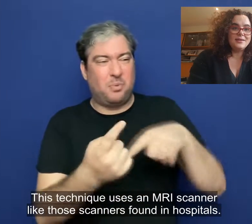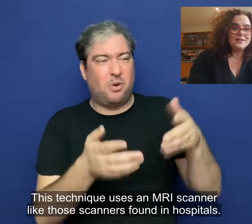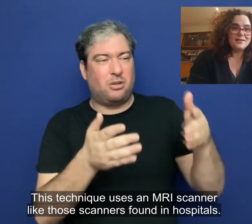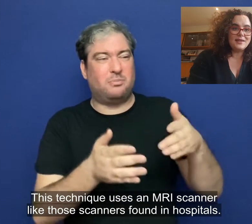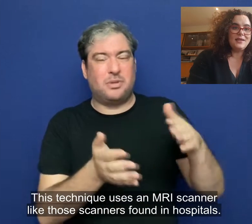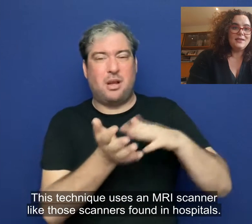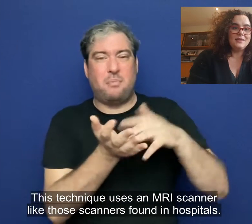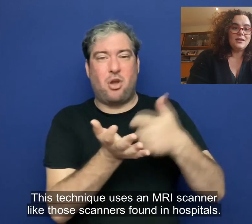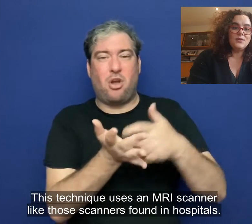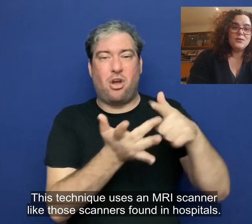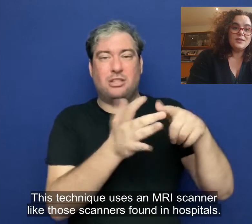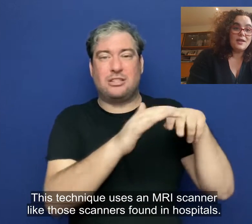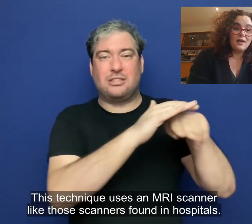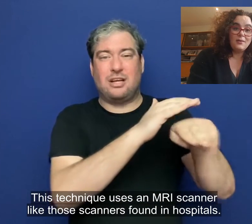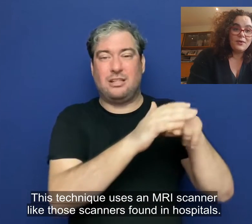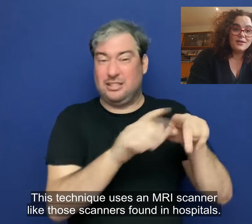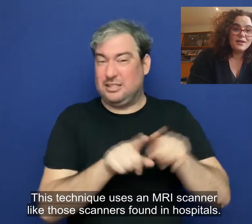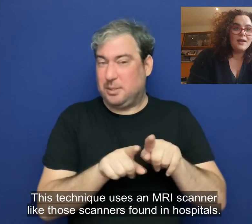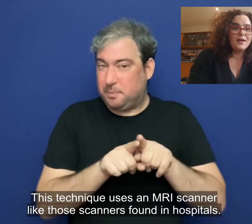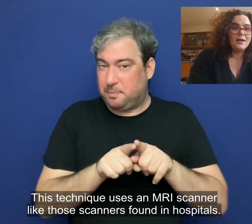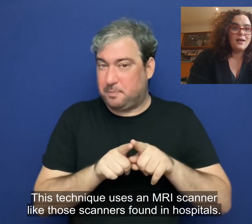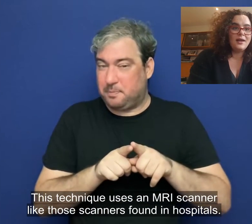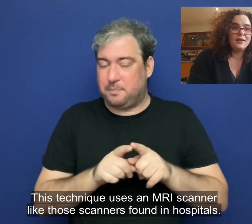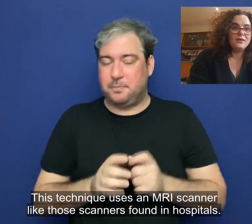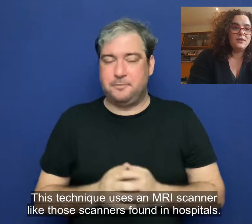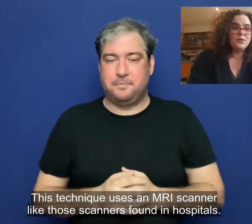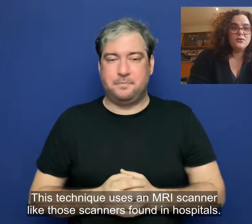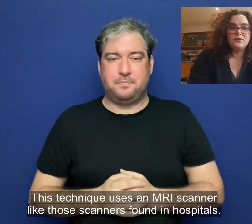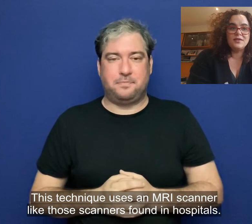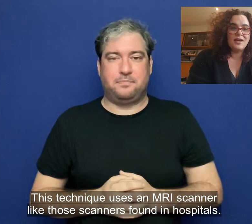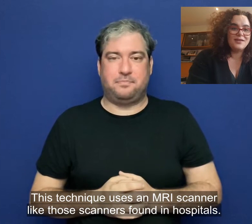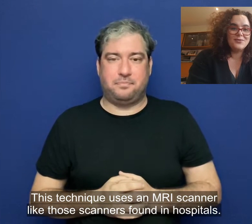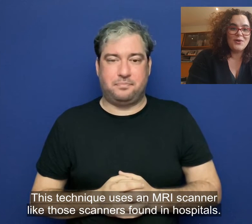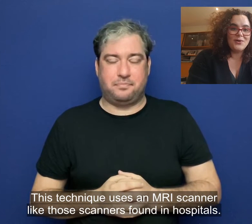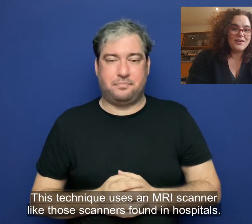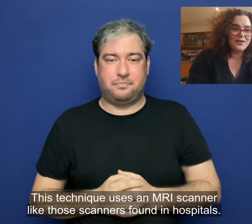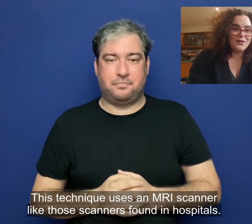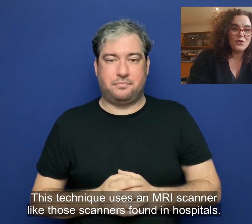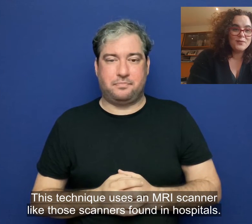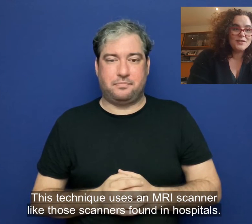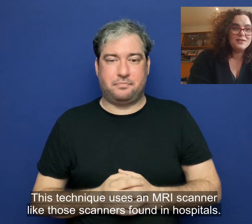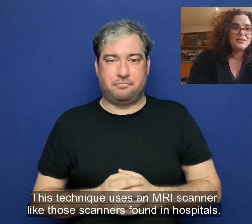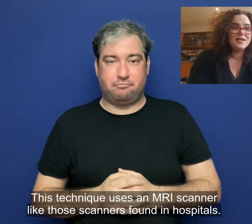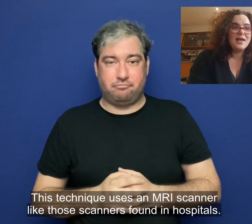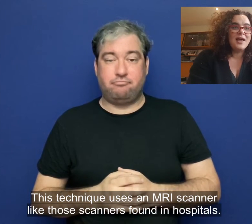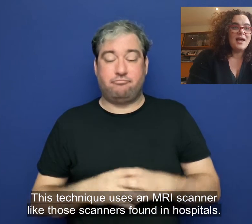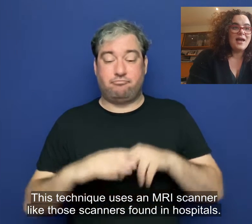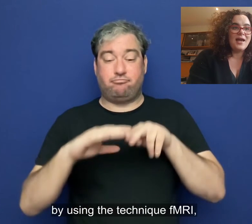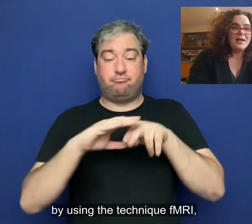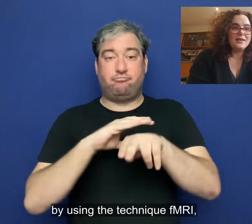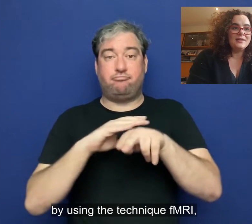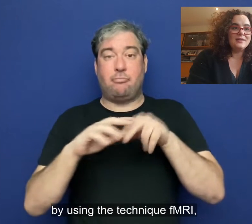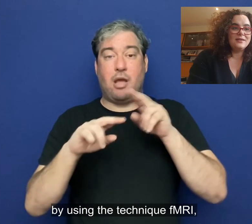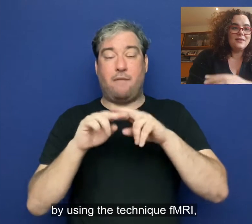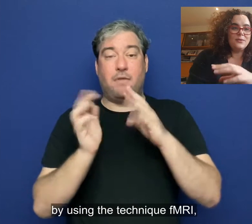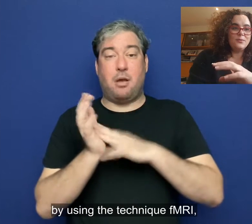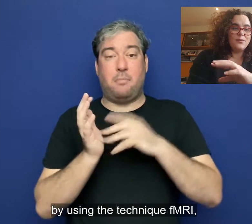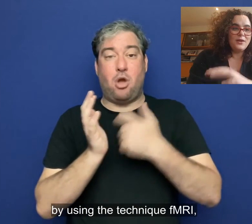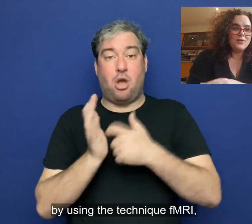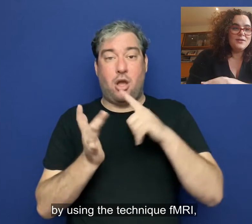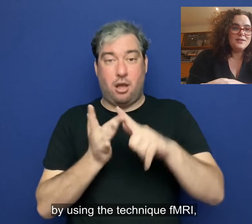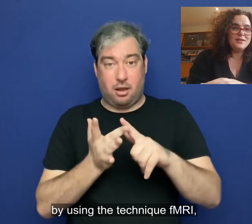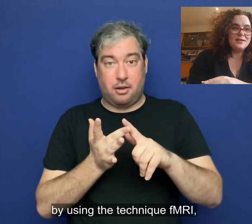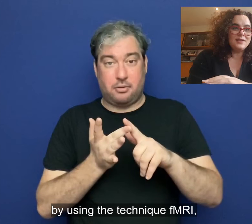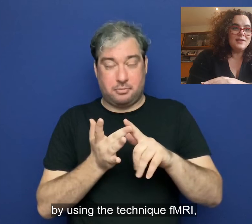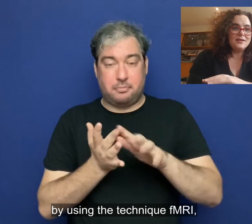and this technique uses an MRI scanner like those scanners found in hospitals, and